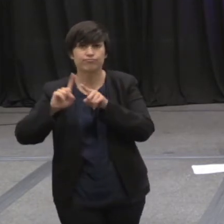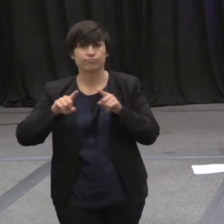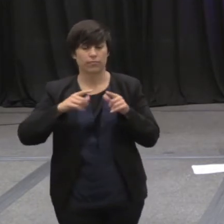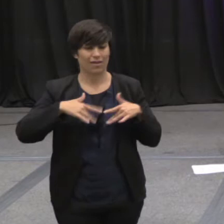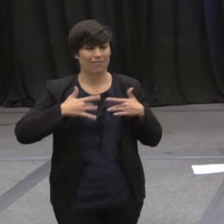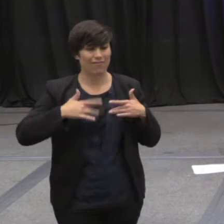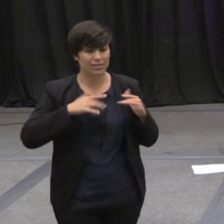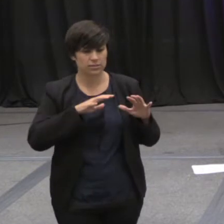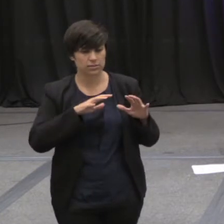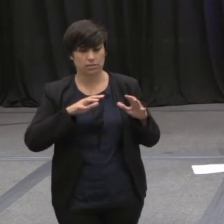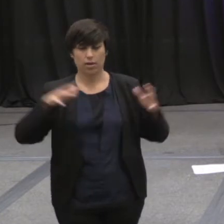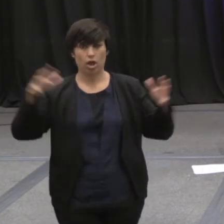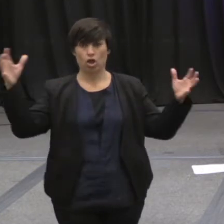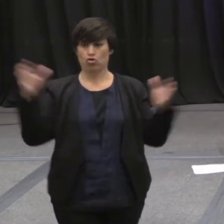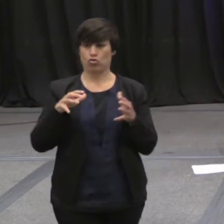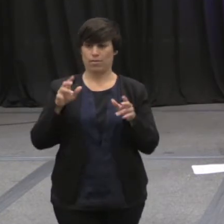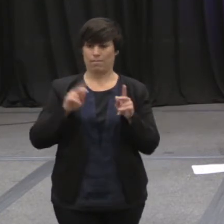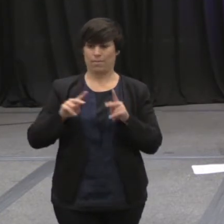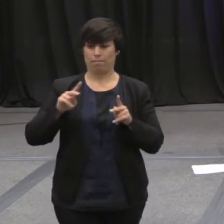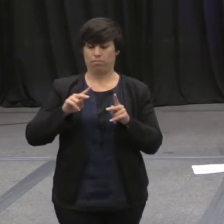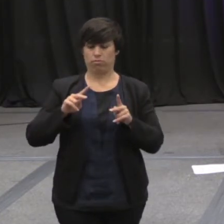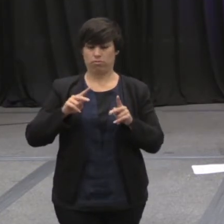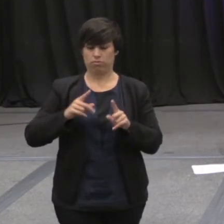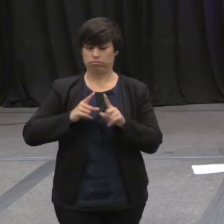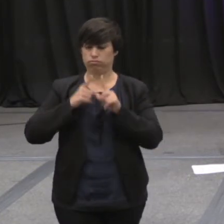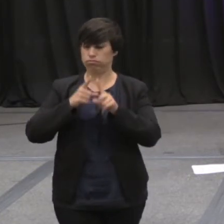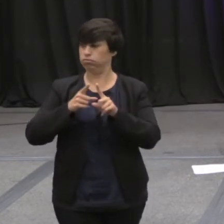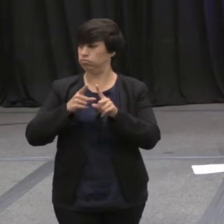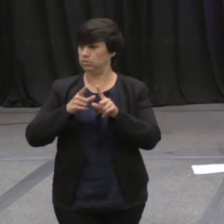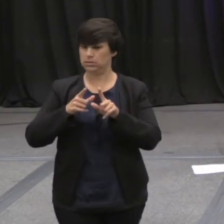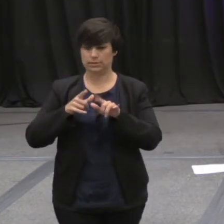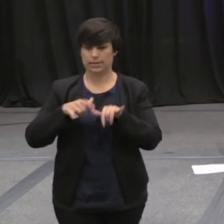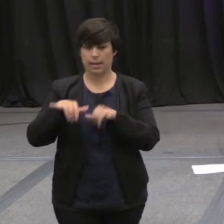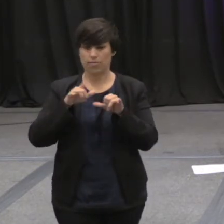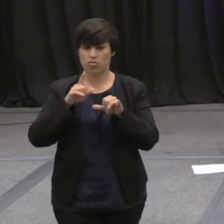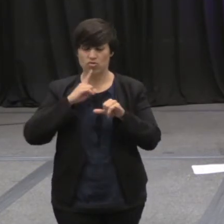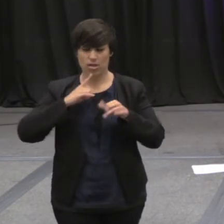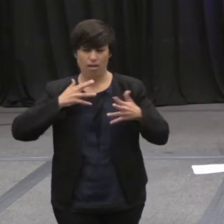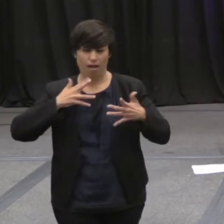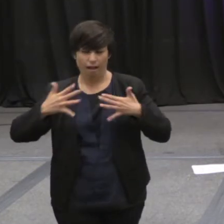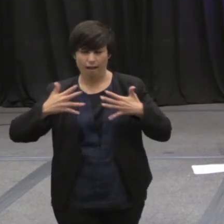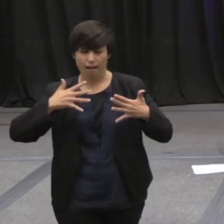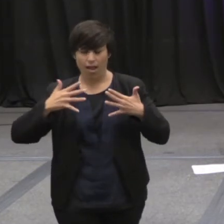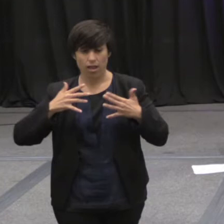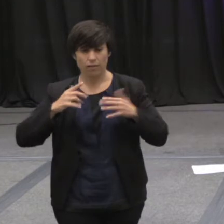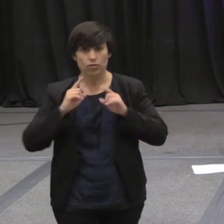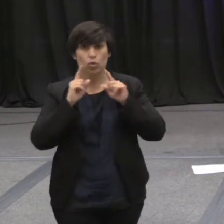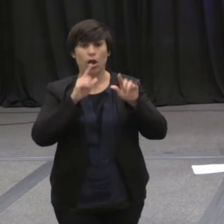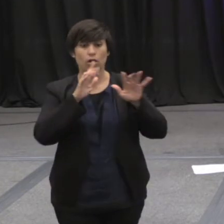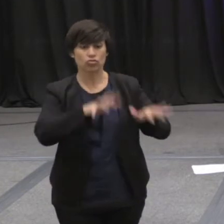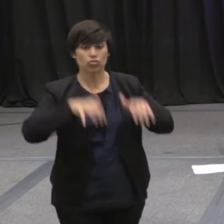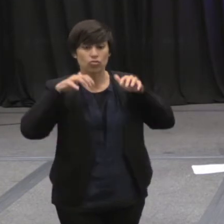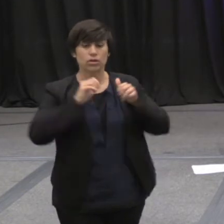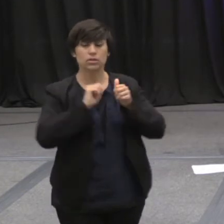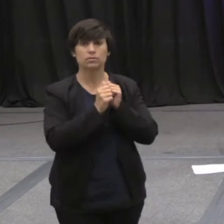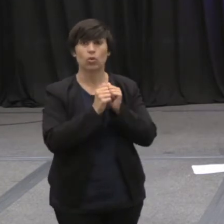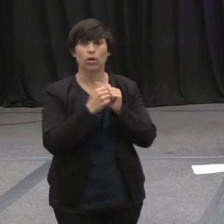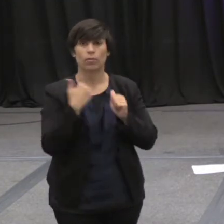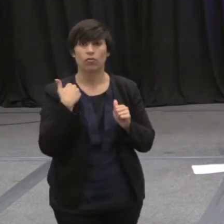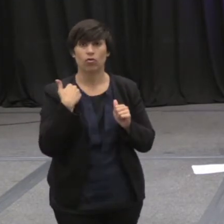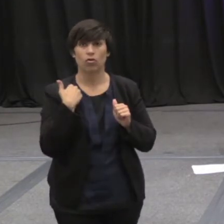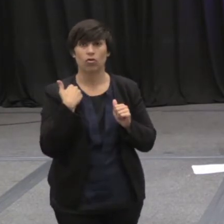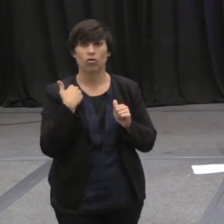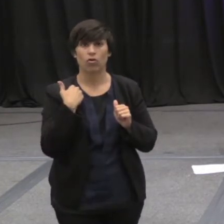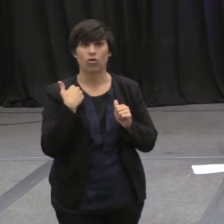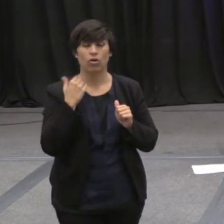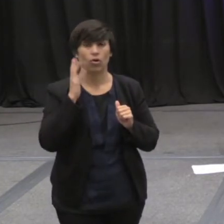coming together for the same purpose. It creates tremendous energy. And if you've ever been to a live sporting event, you're going to